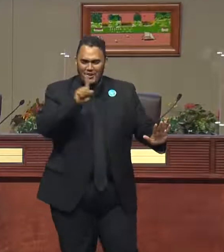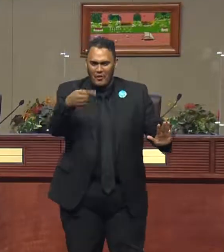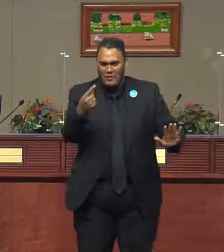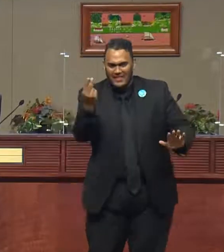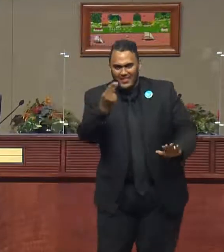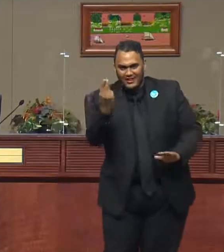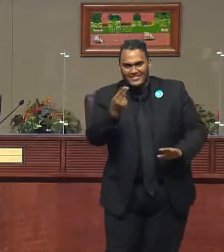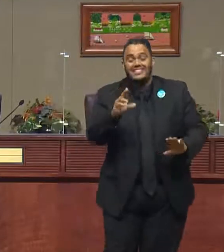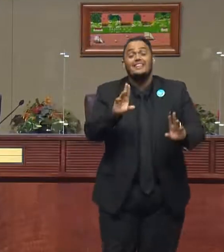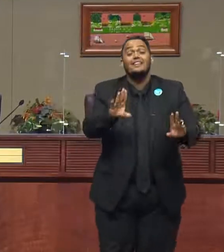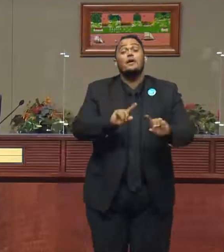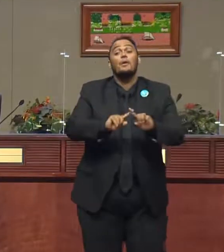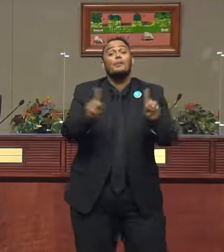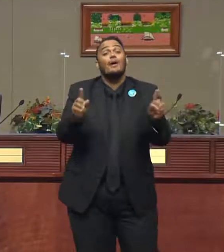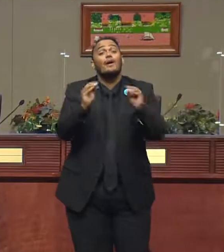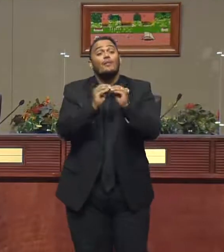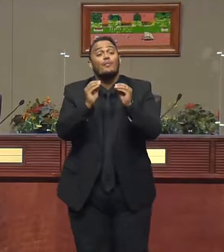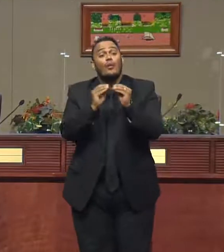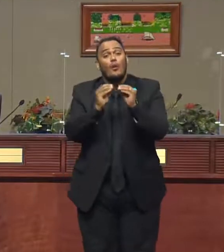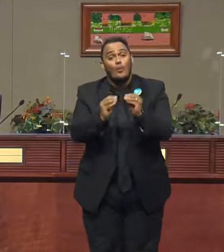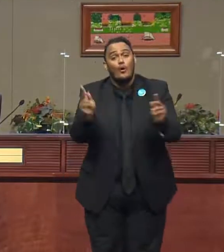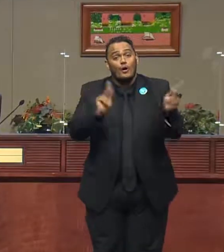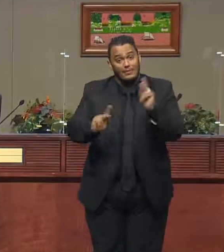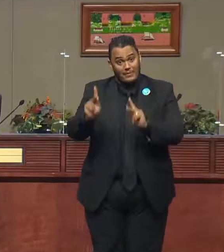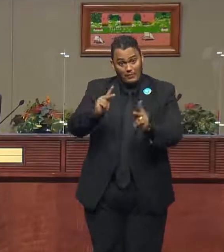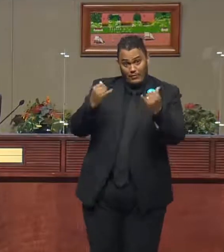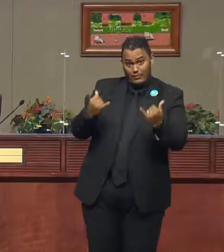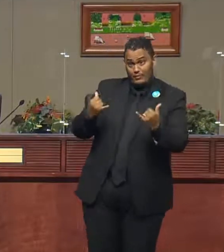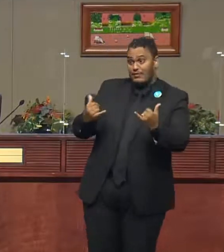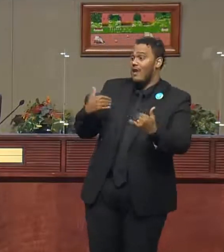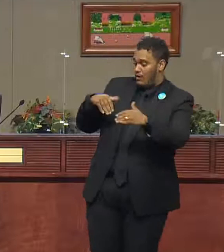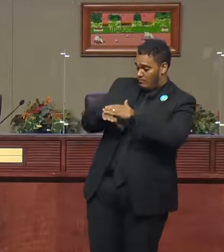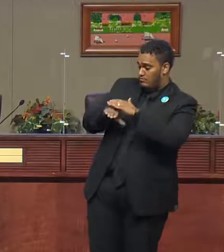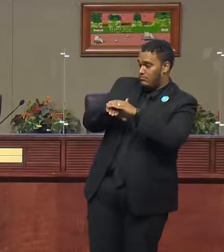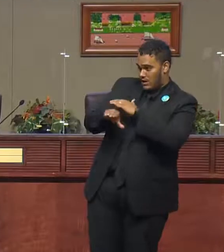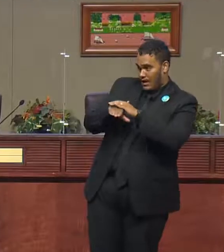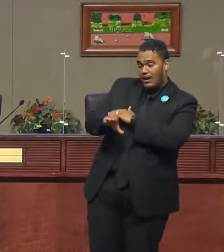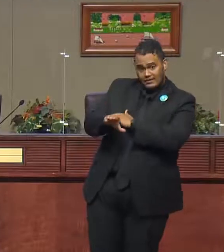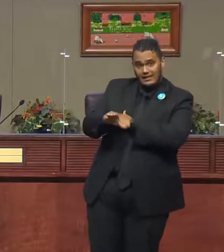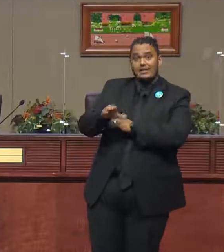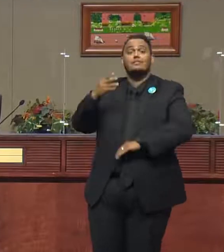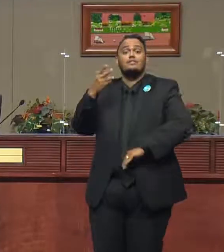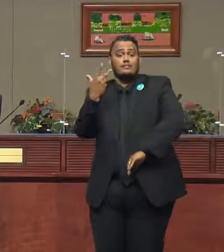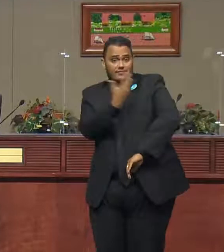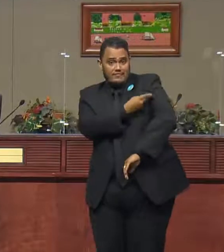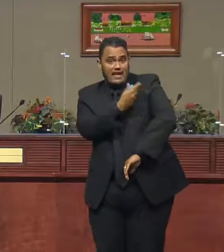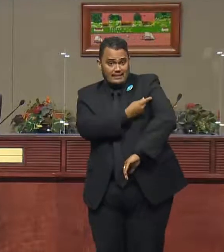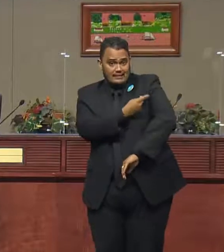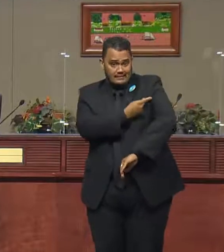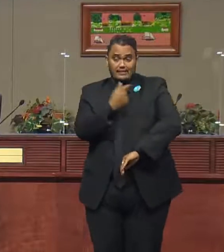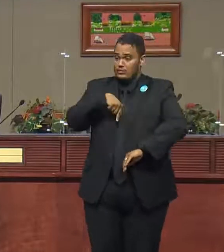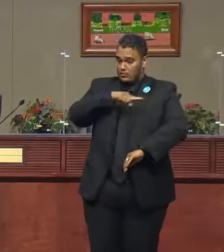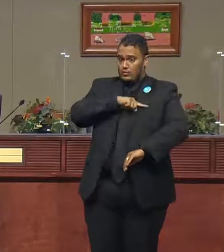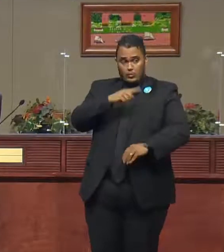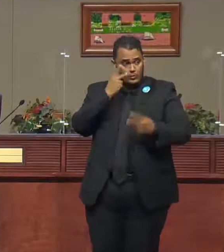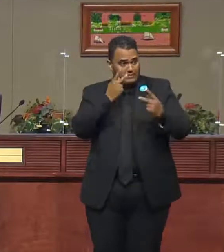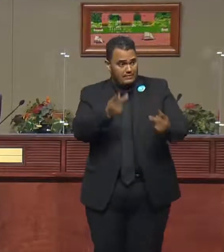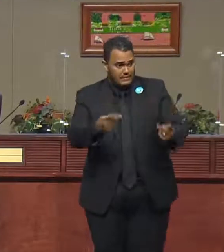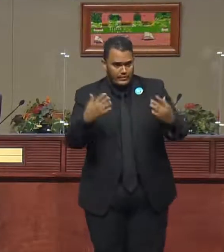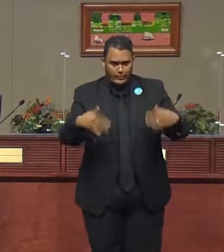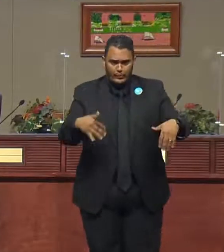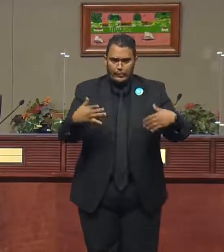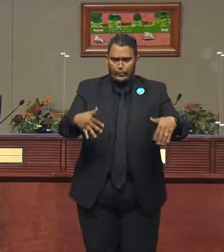our residents having access to the vaccine in recent weeks, we've seen much change in our community. When I visit our city